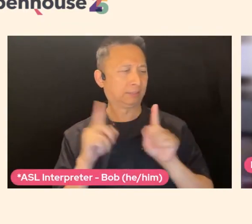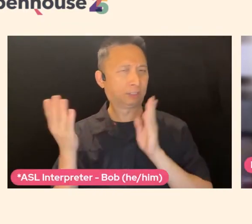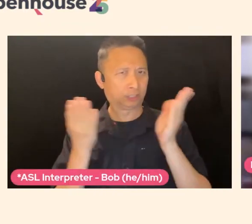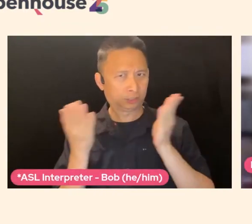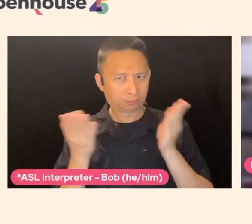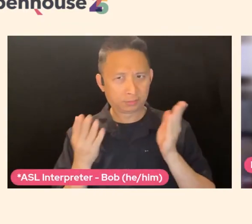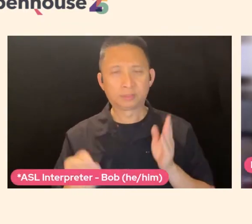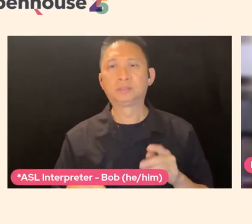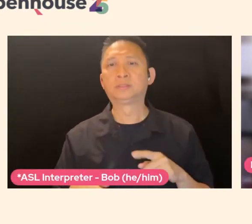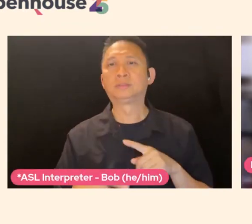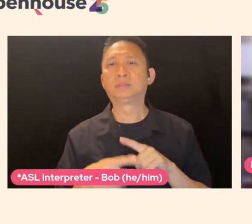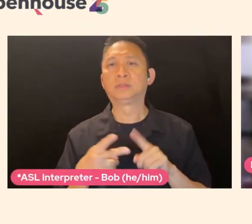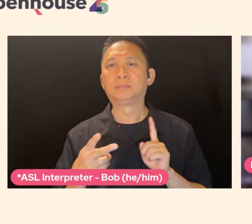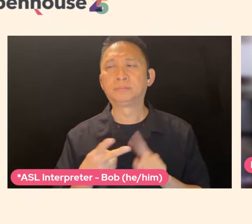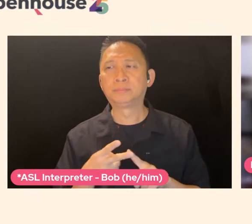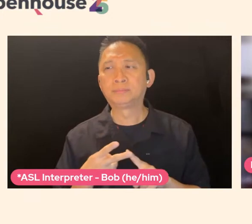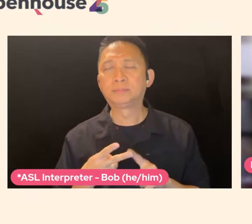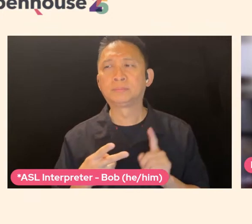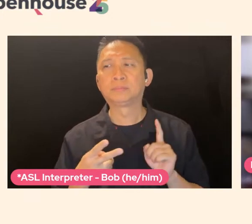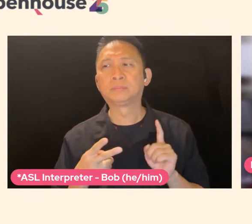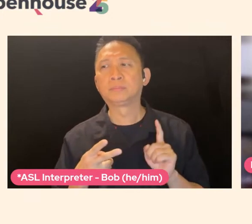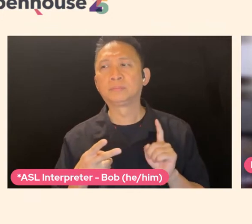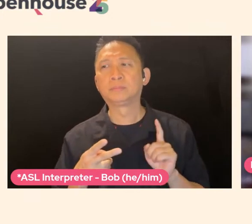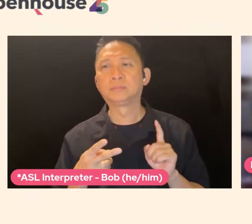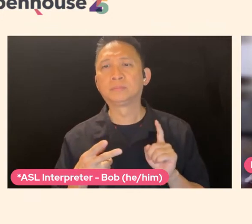ARPA, um,